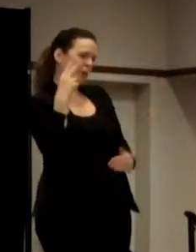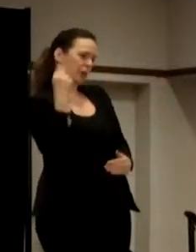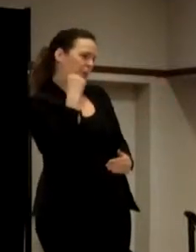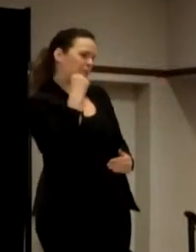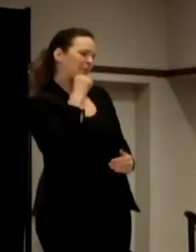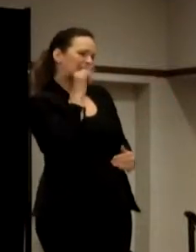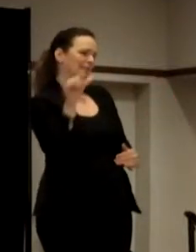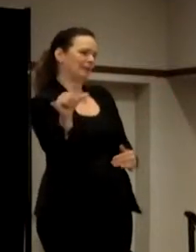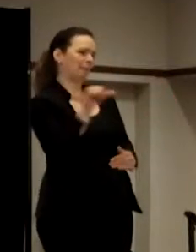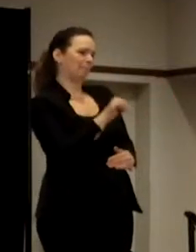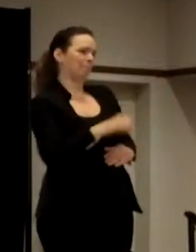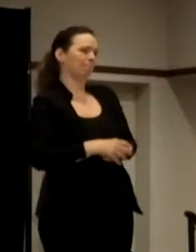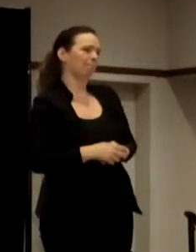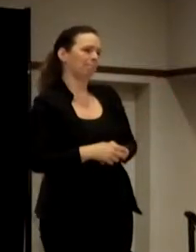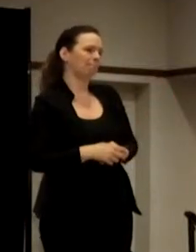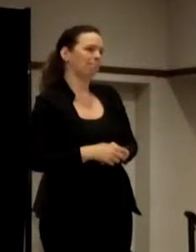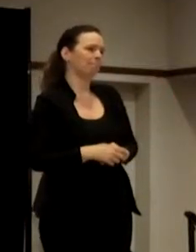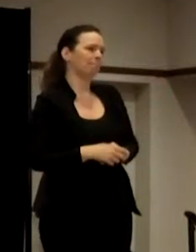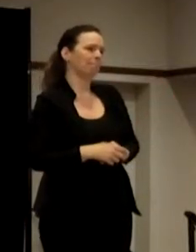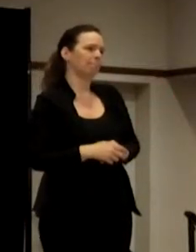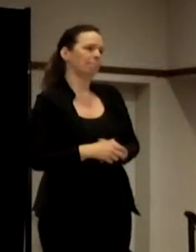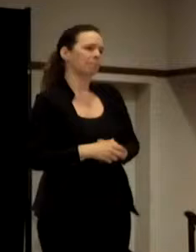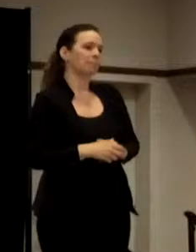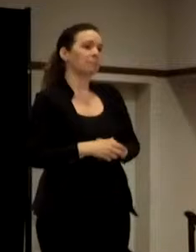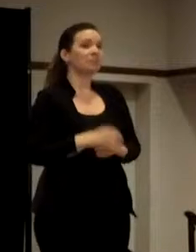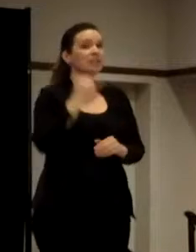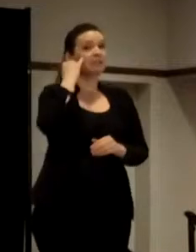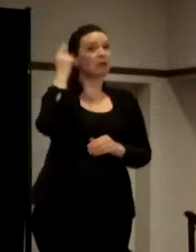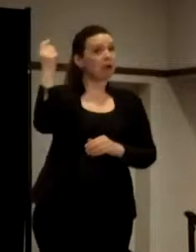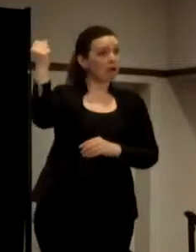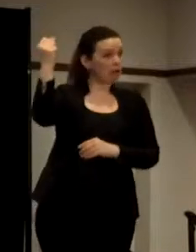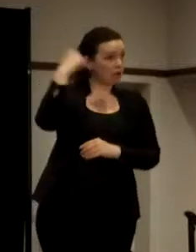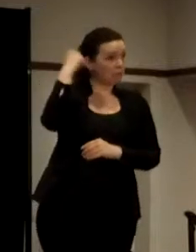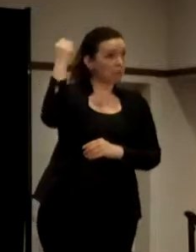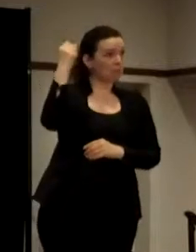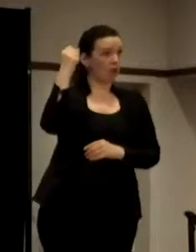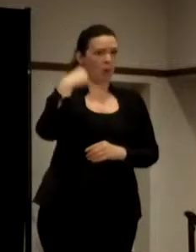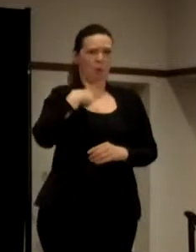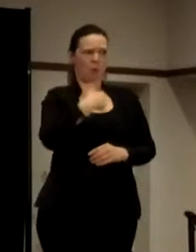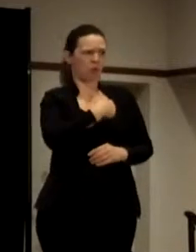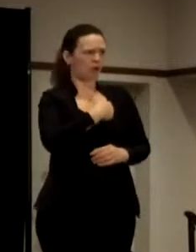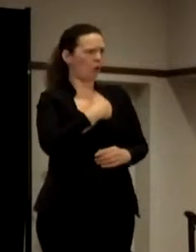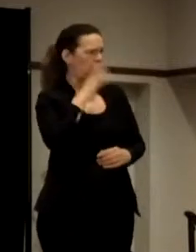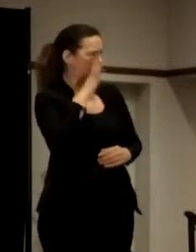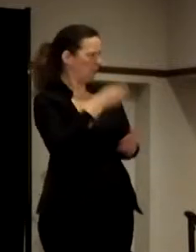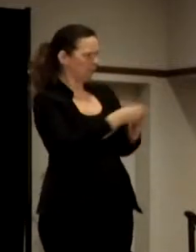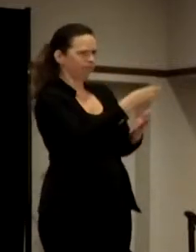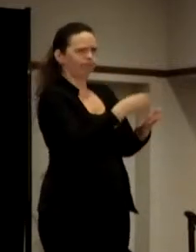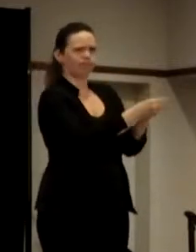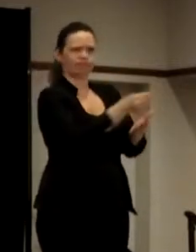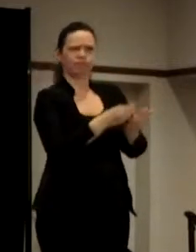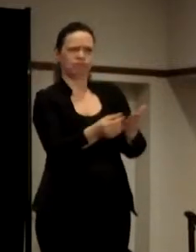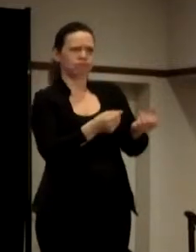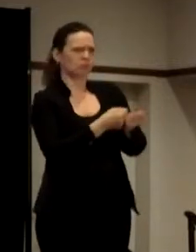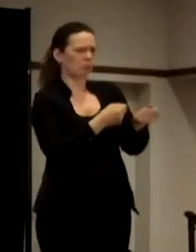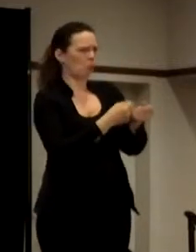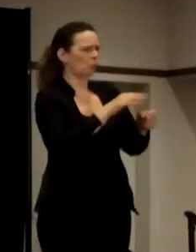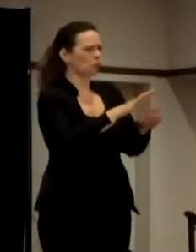us it was, we would have said to everybody in our guidance in our county, and that one building is in our county, so it falls under our